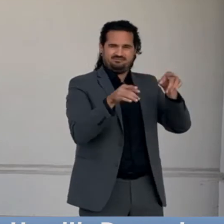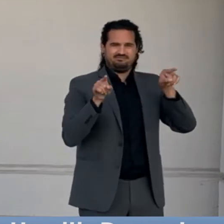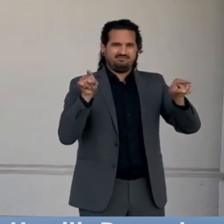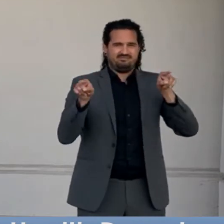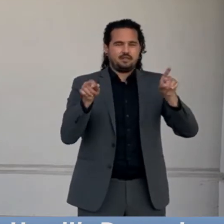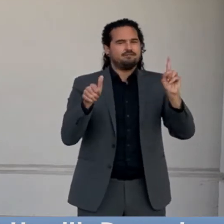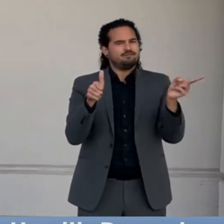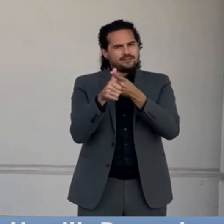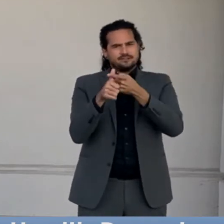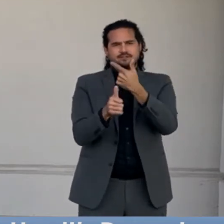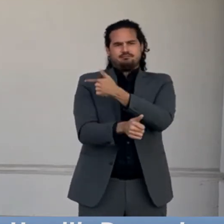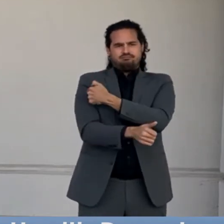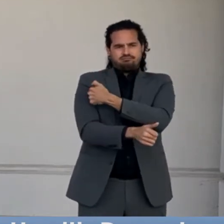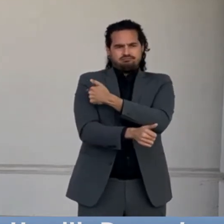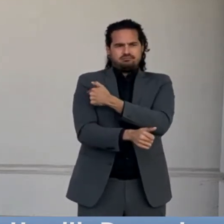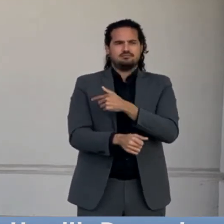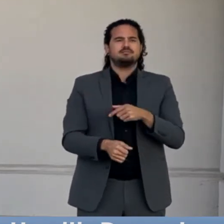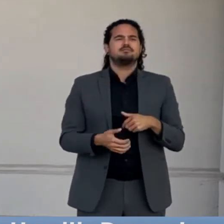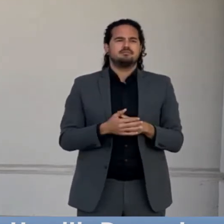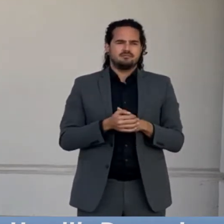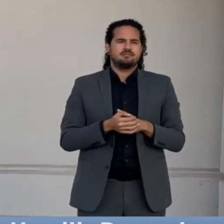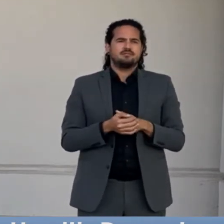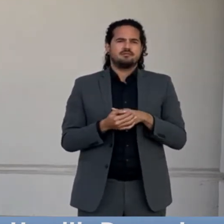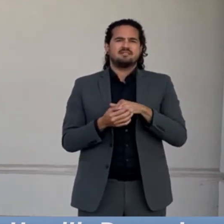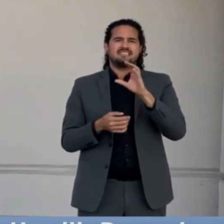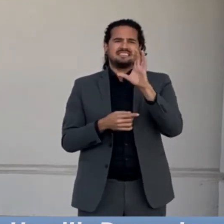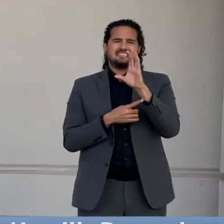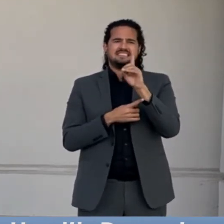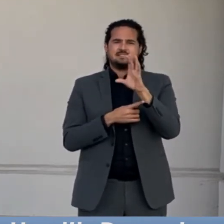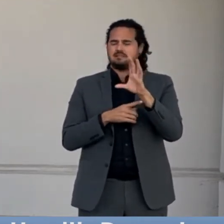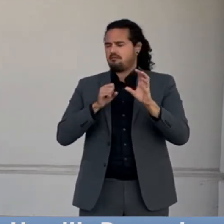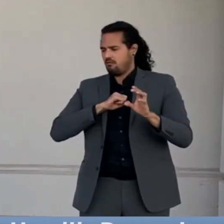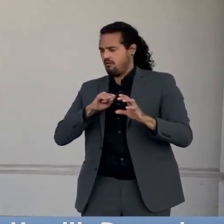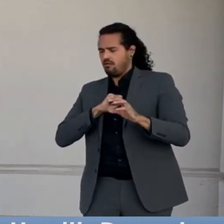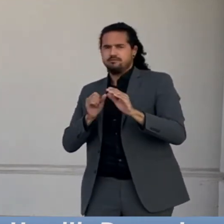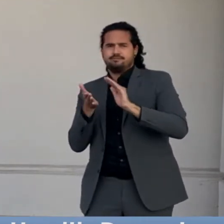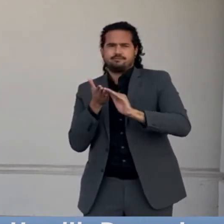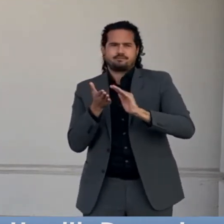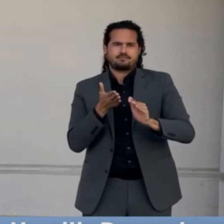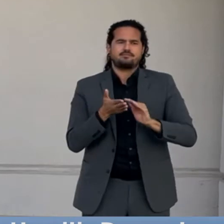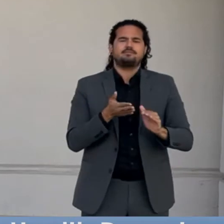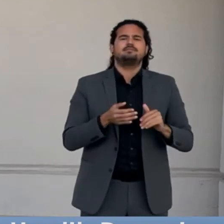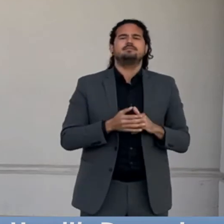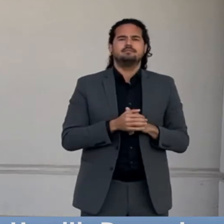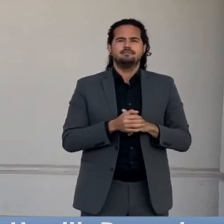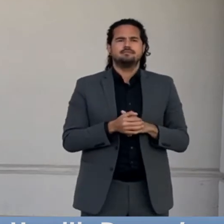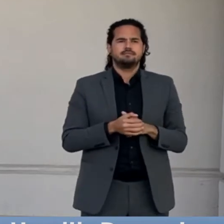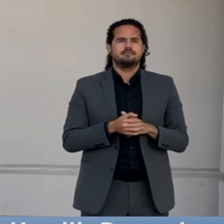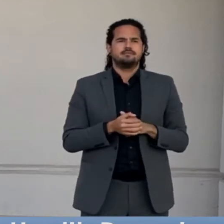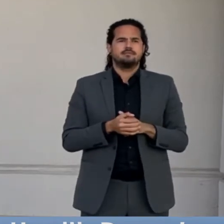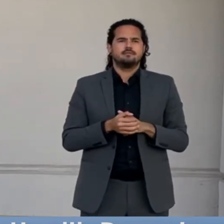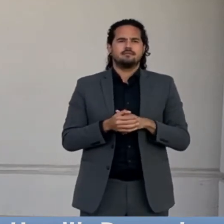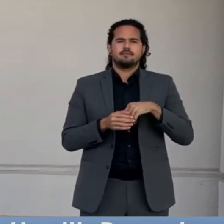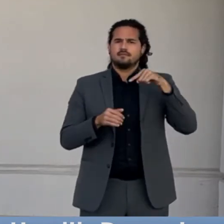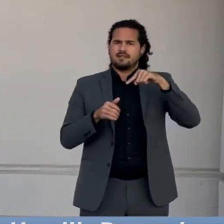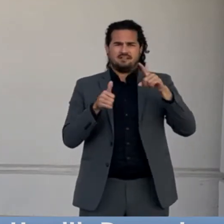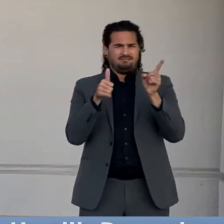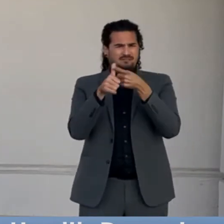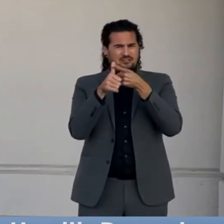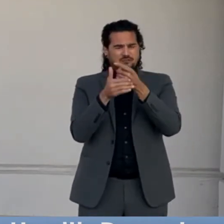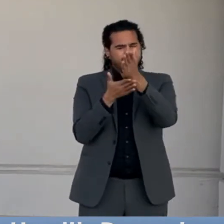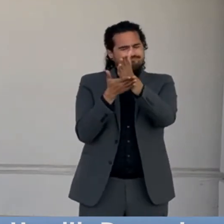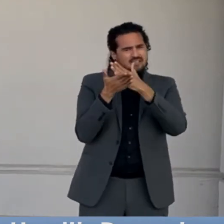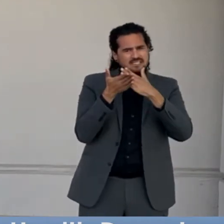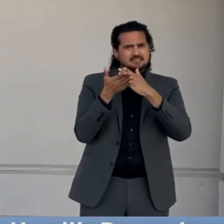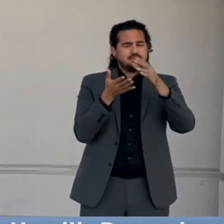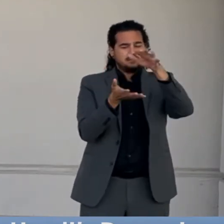CDC. This is only the very first, excuse me. This is only the very first allocation, and more vaccine will